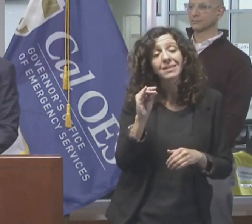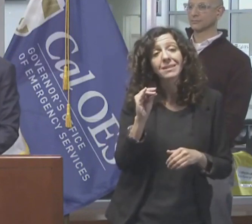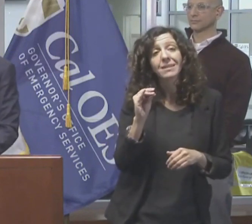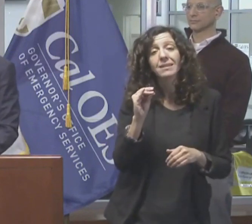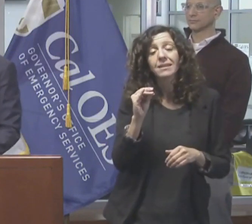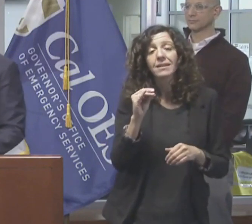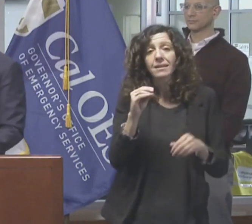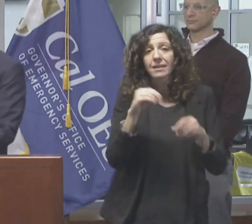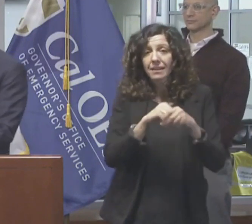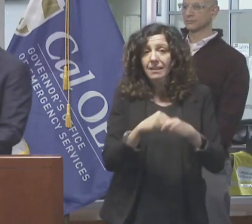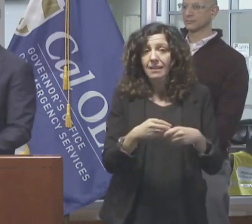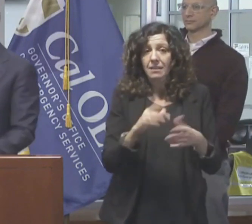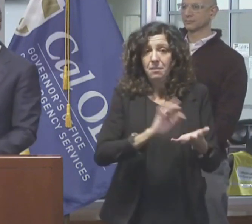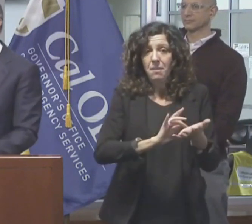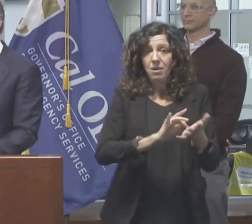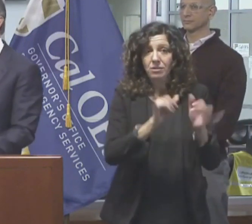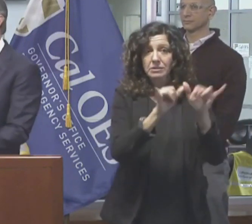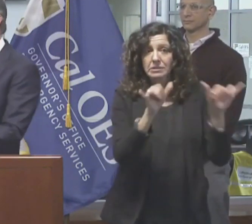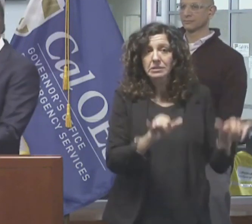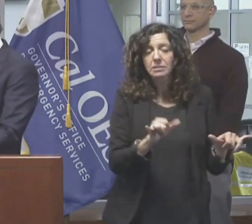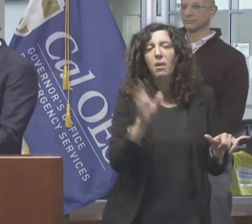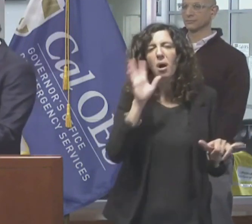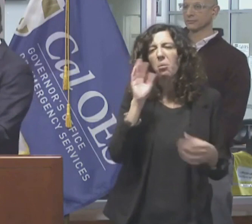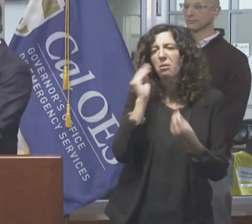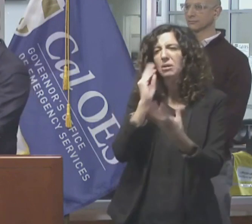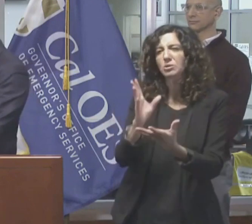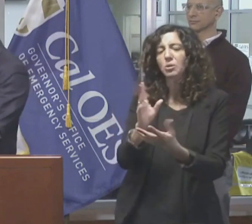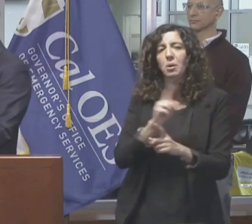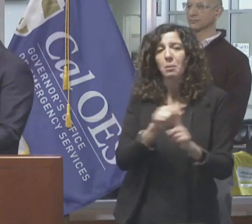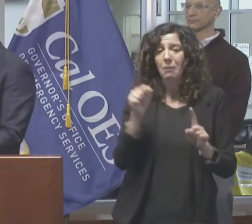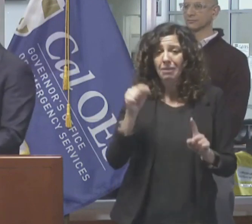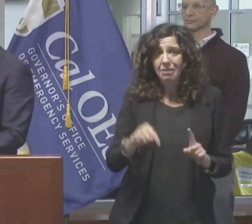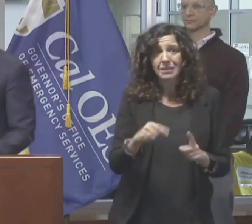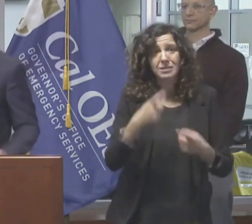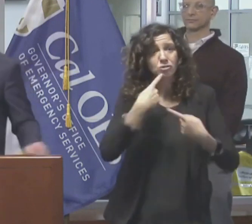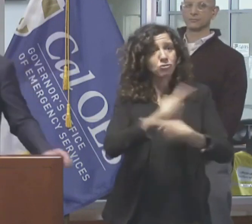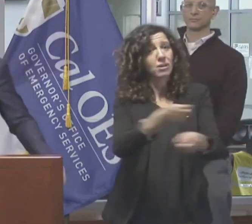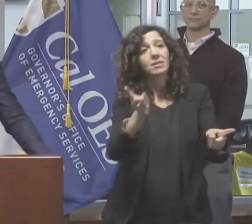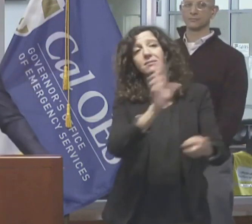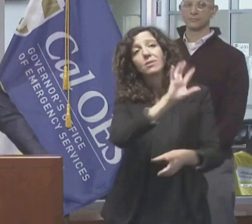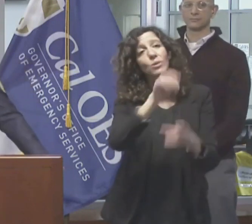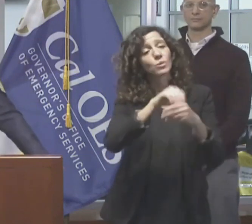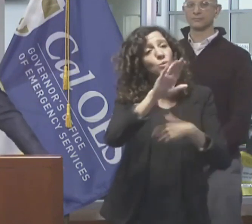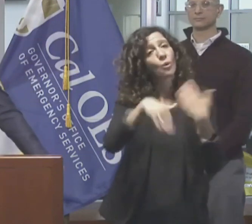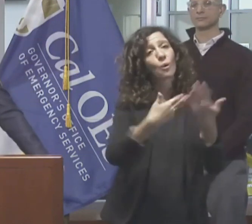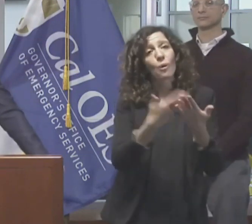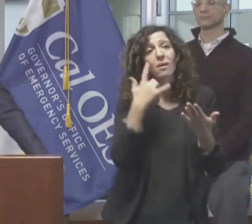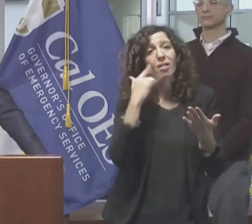information back to you. But this is broadly a directive that includes all Californians.